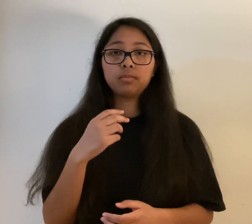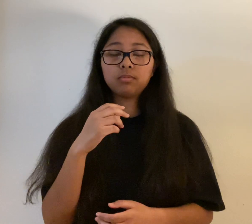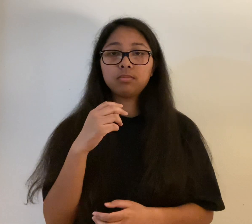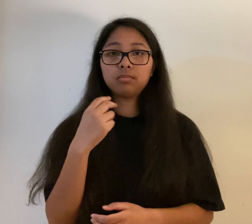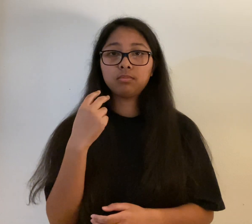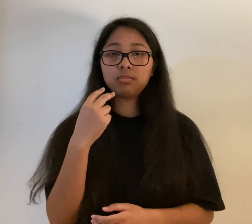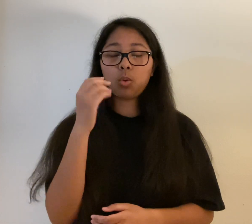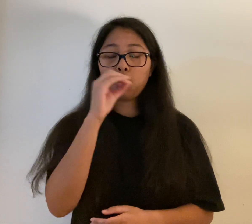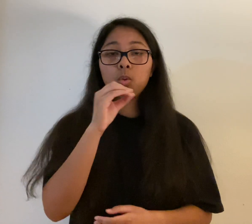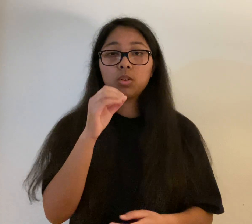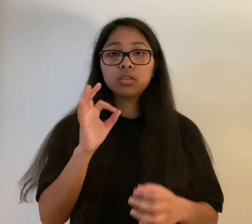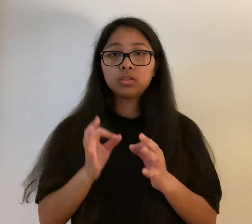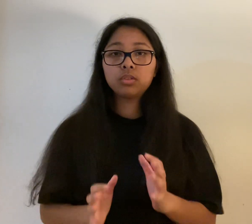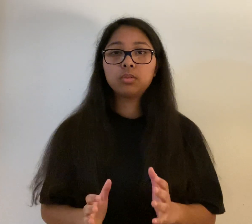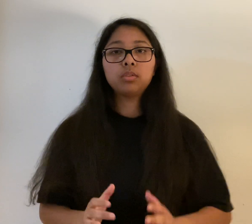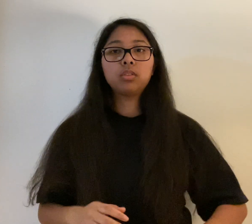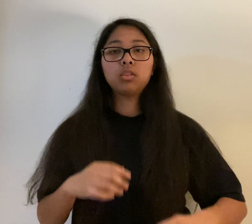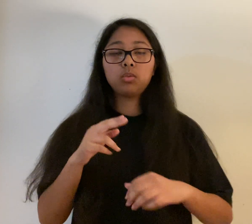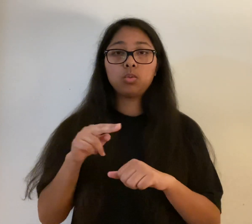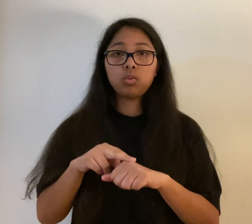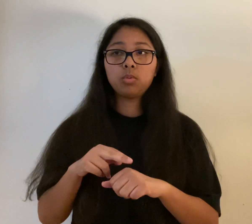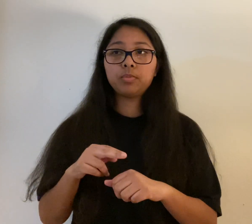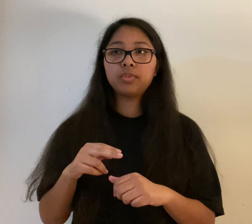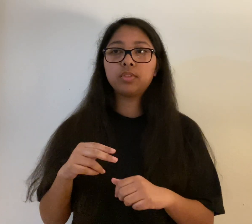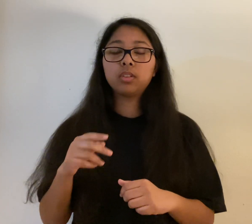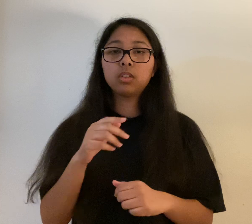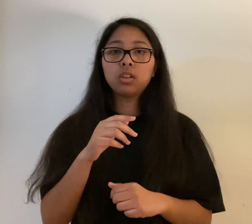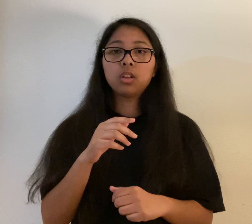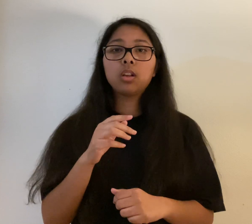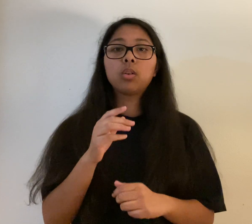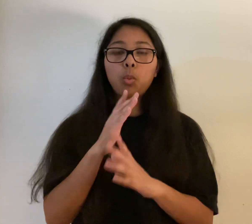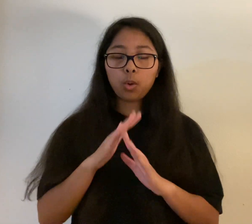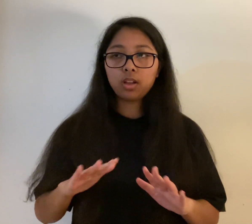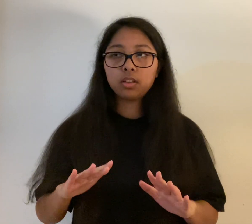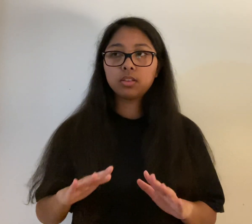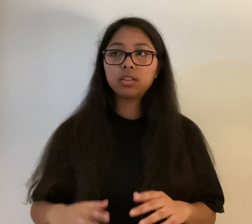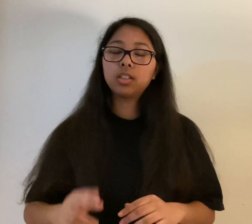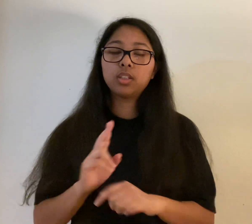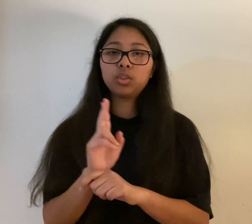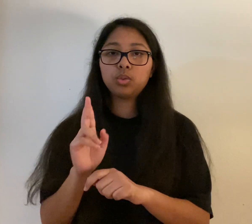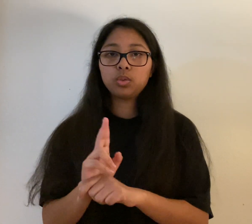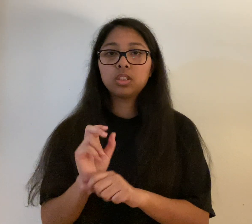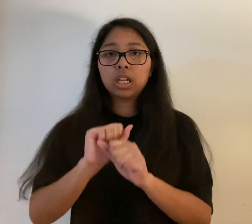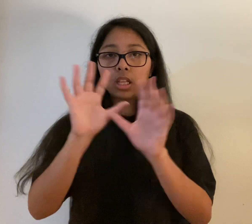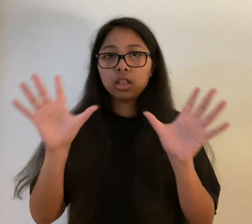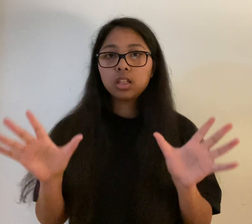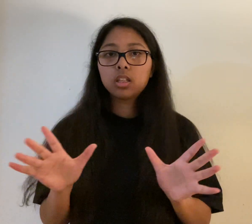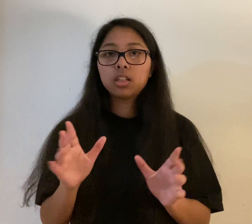speaker says, using clear verbal articulation, appropriate facial expression to